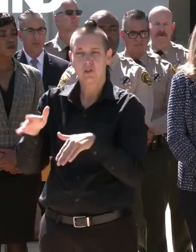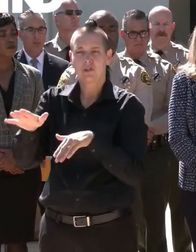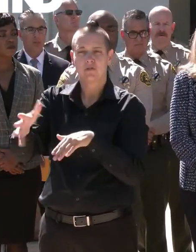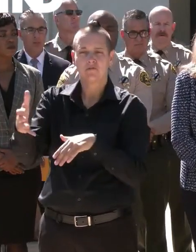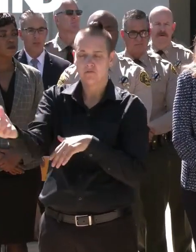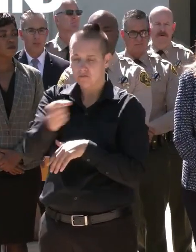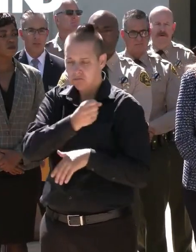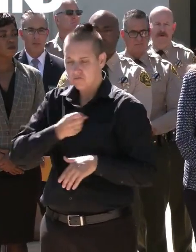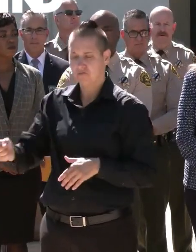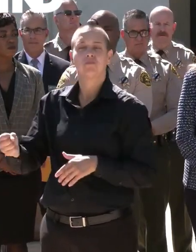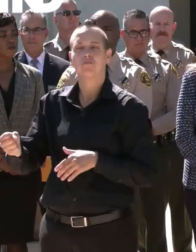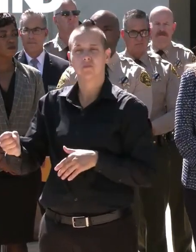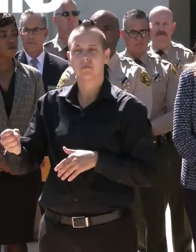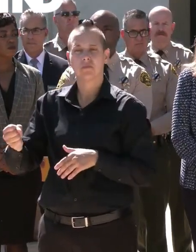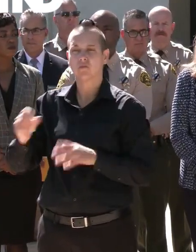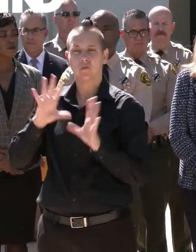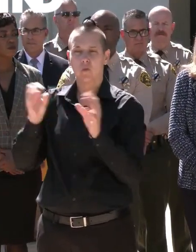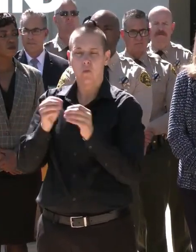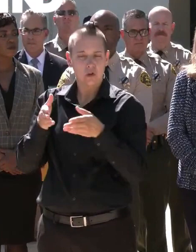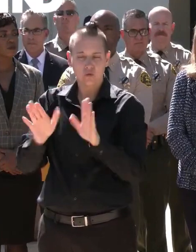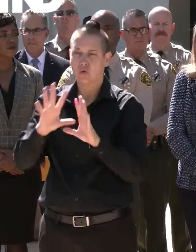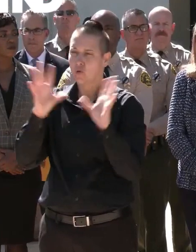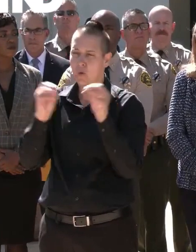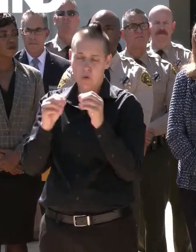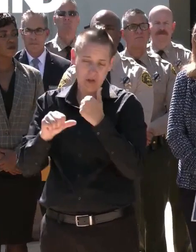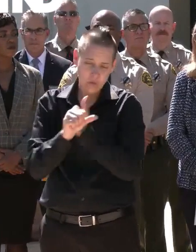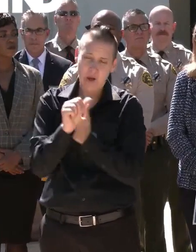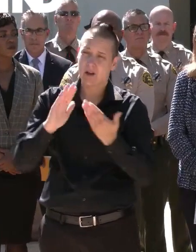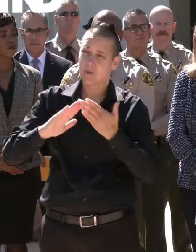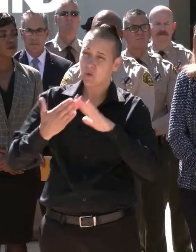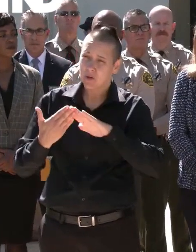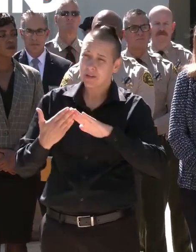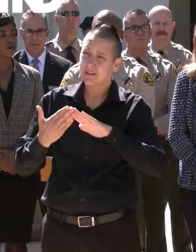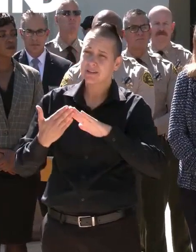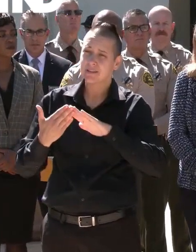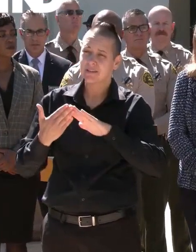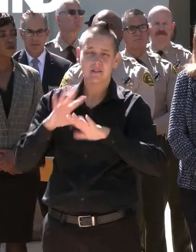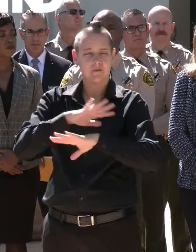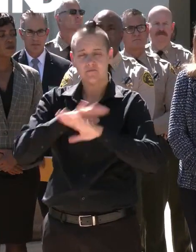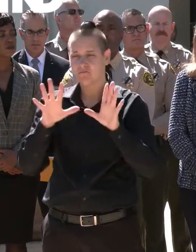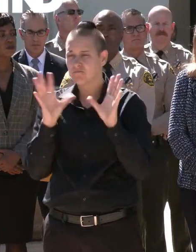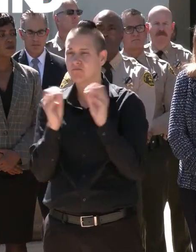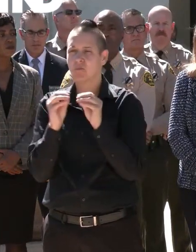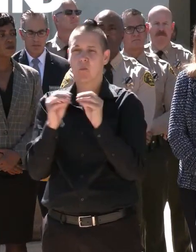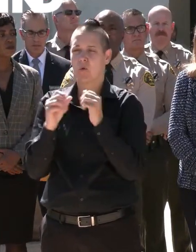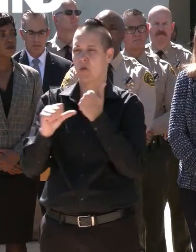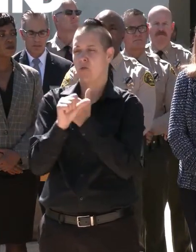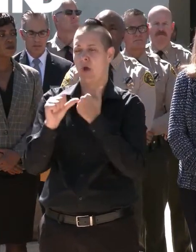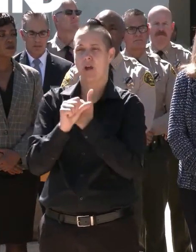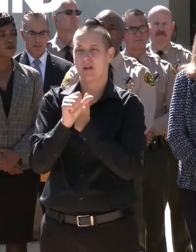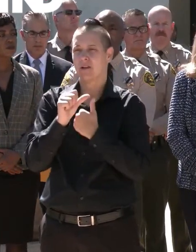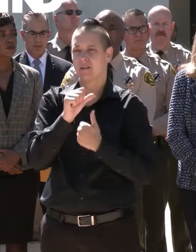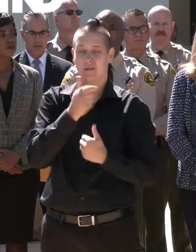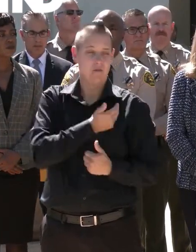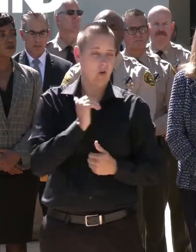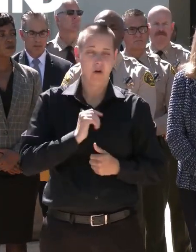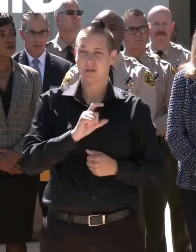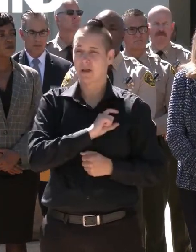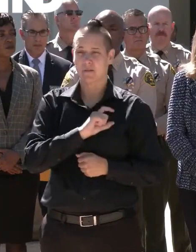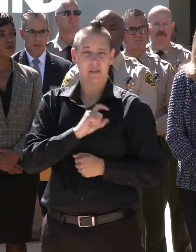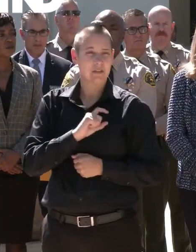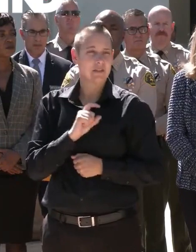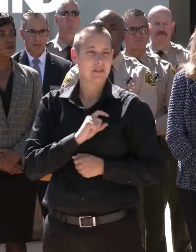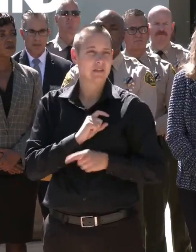street. He will no longer threaten our community and no longer threaten any of our